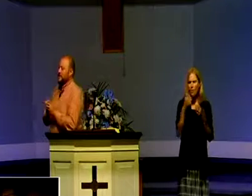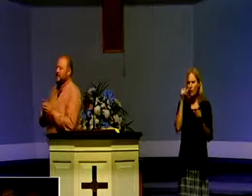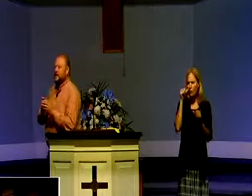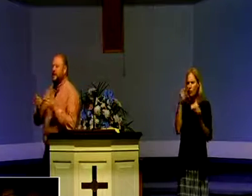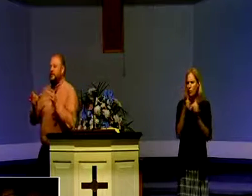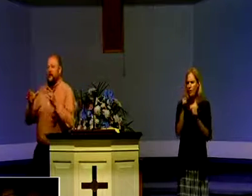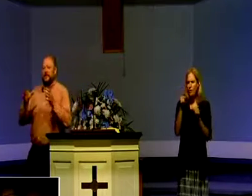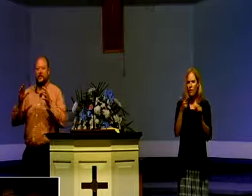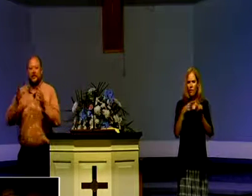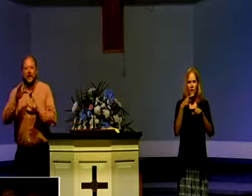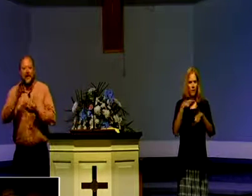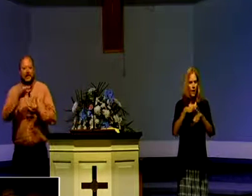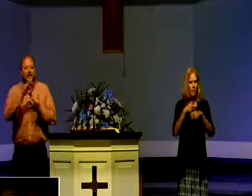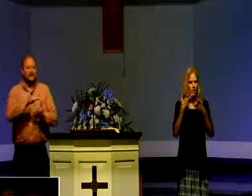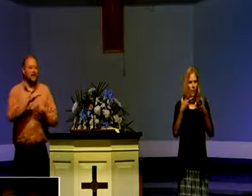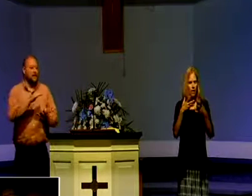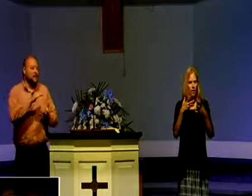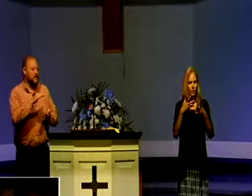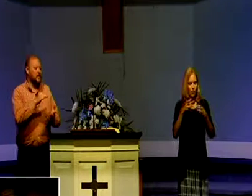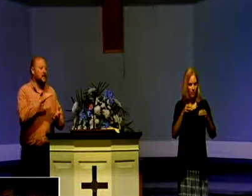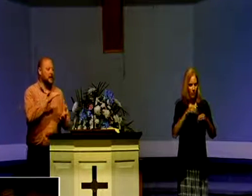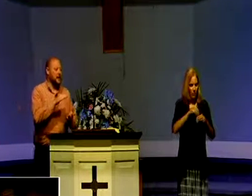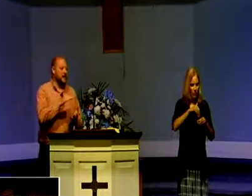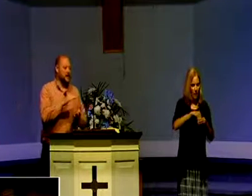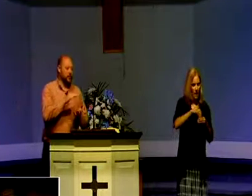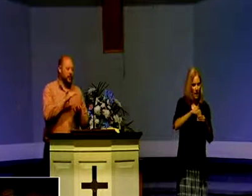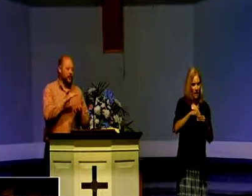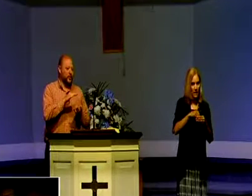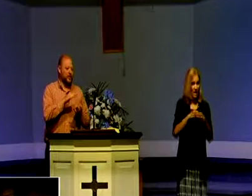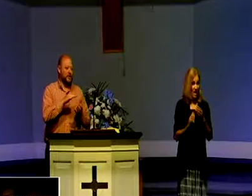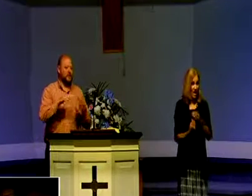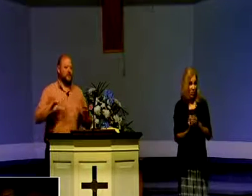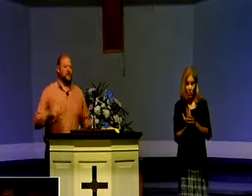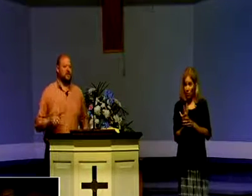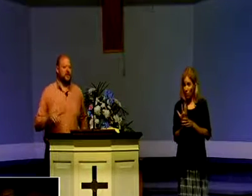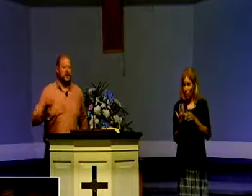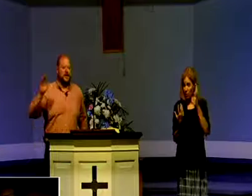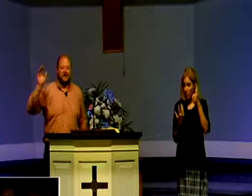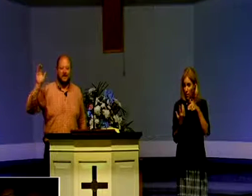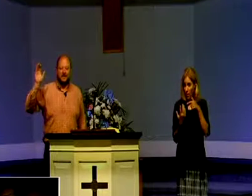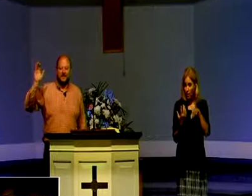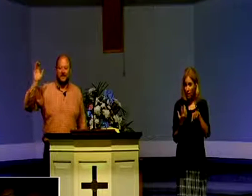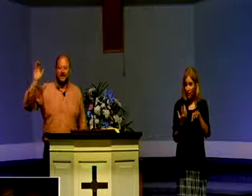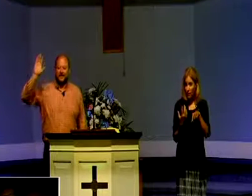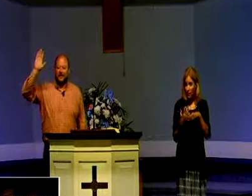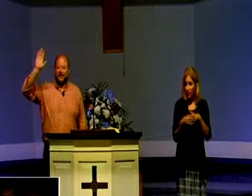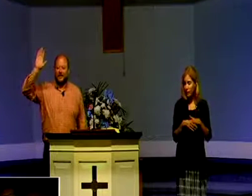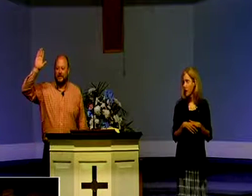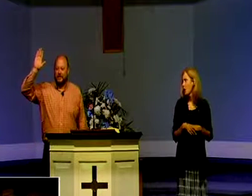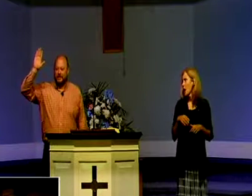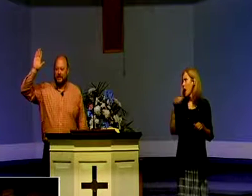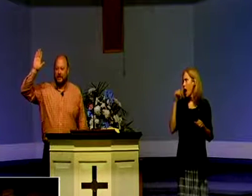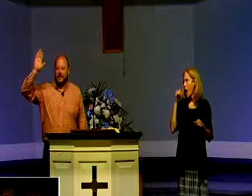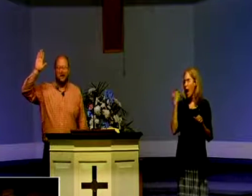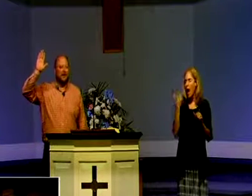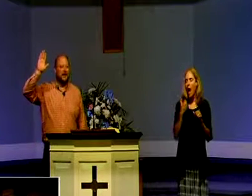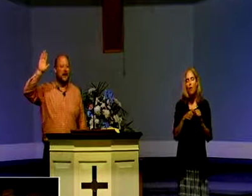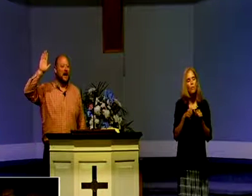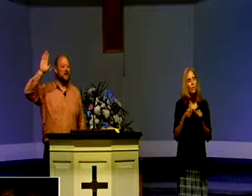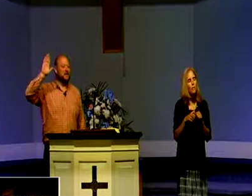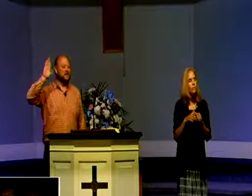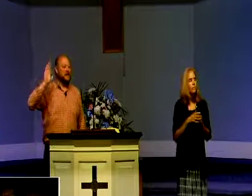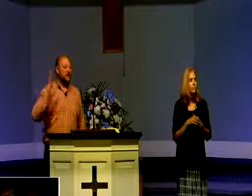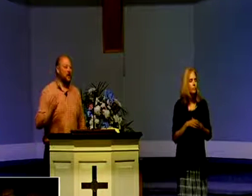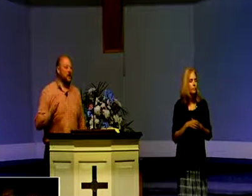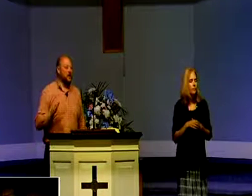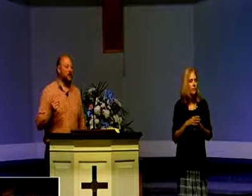the first time you ever planted something and it grew? Do any of you remember that? I remember when I